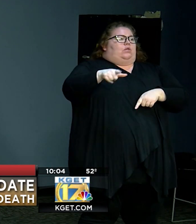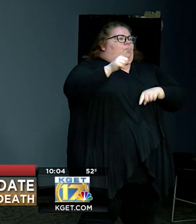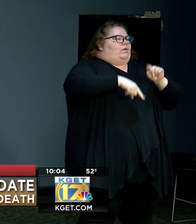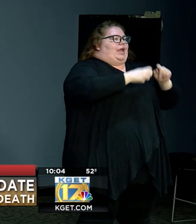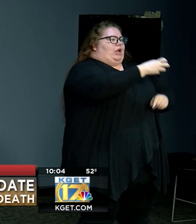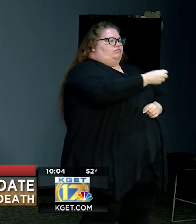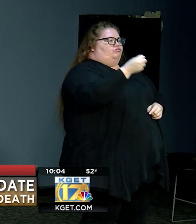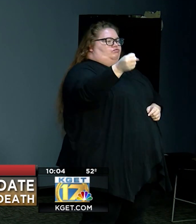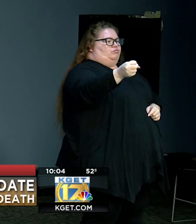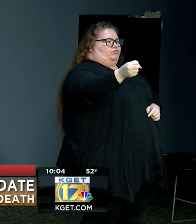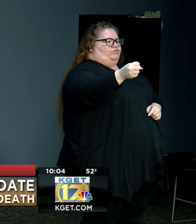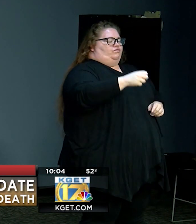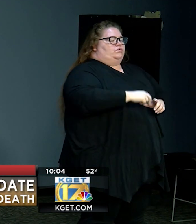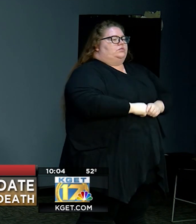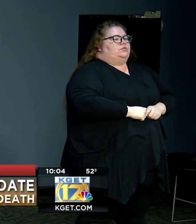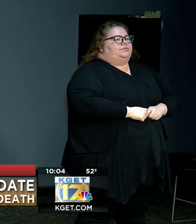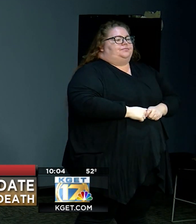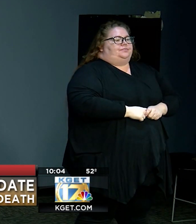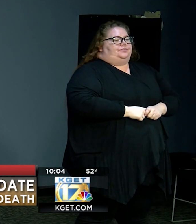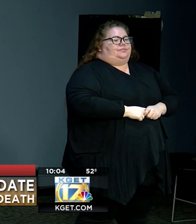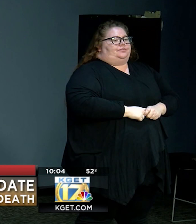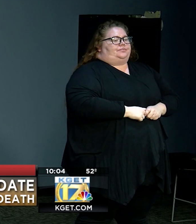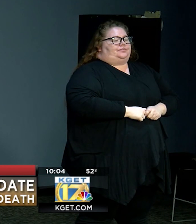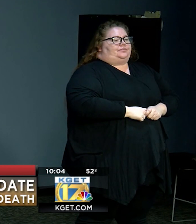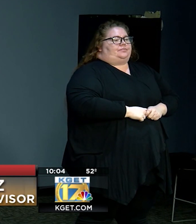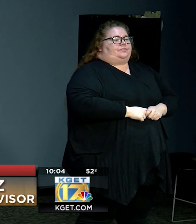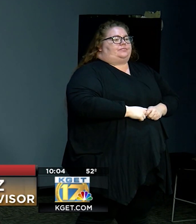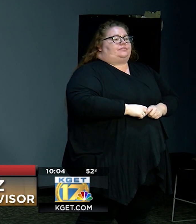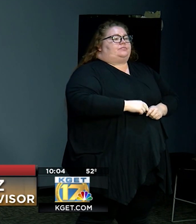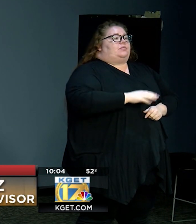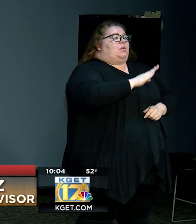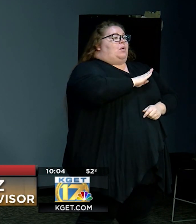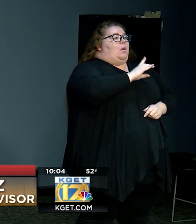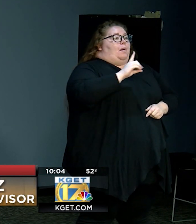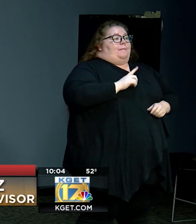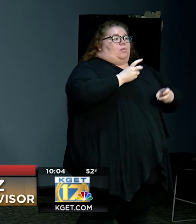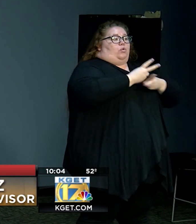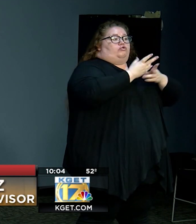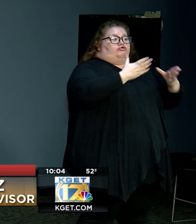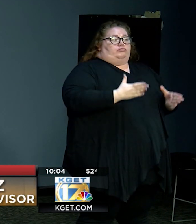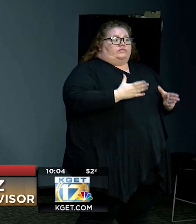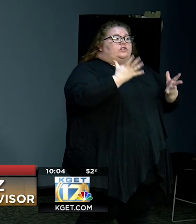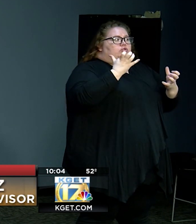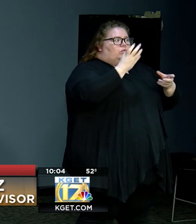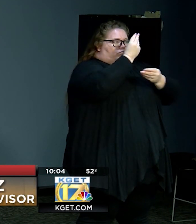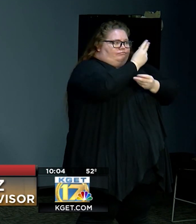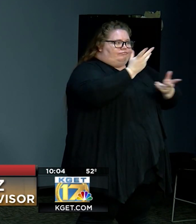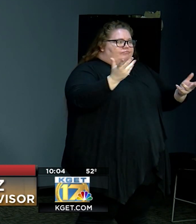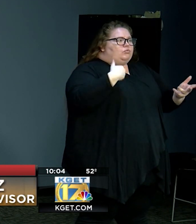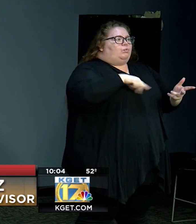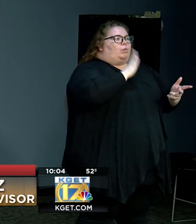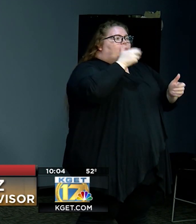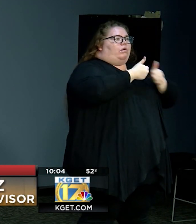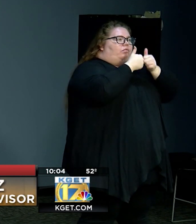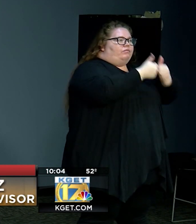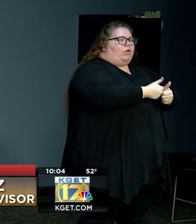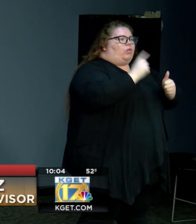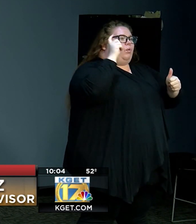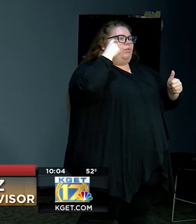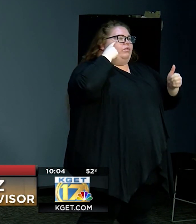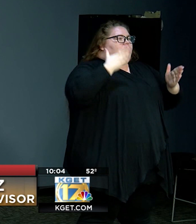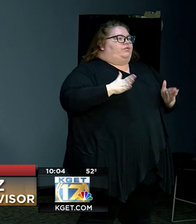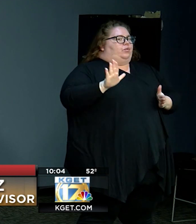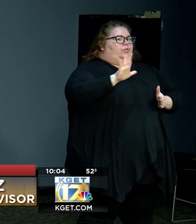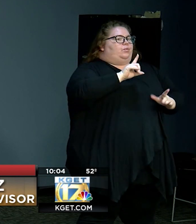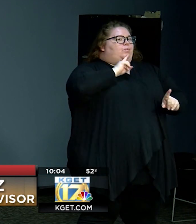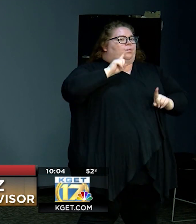moment. Make payments at the moment. The Board of Supervisors would like to reiterate that we will follow the governor's orders and we will